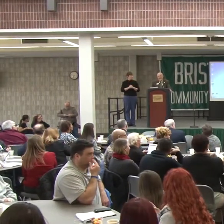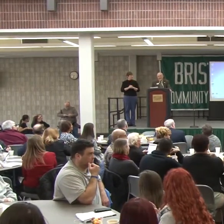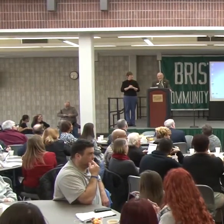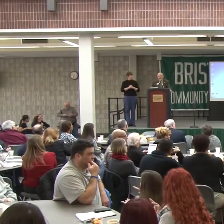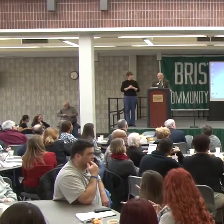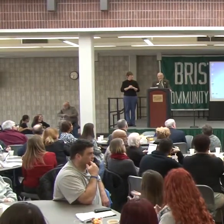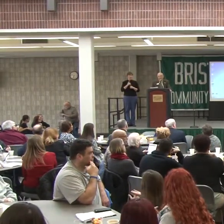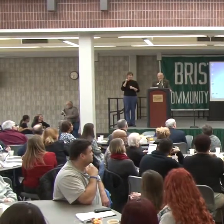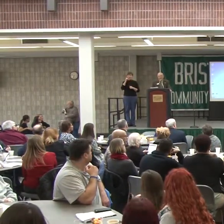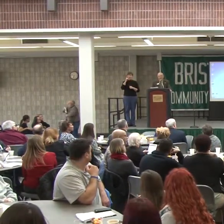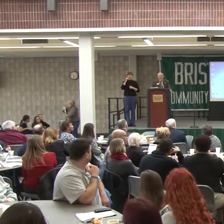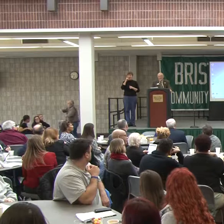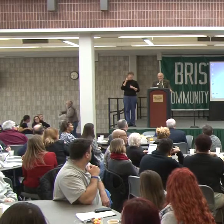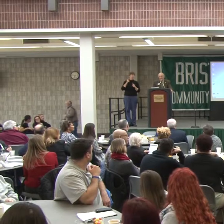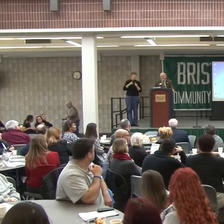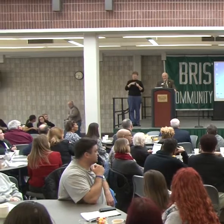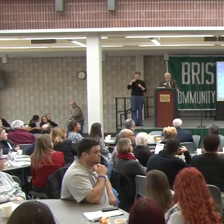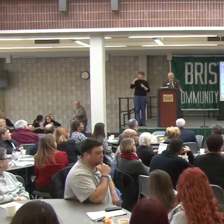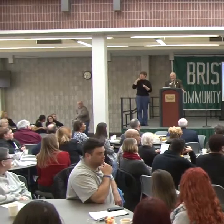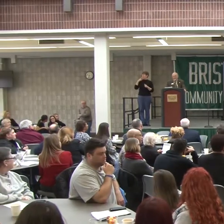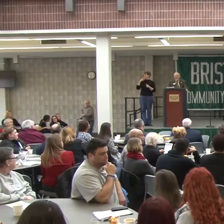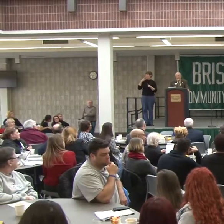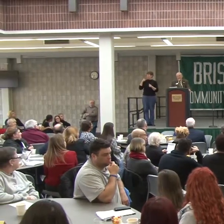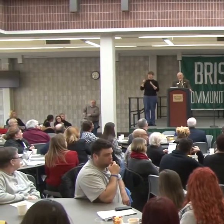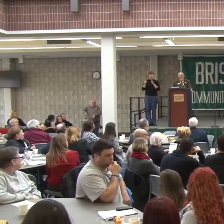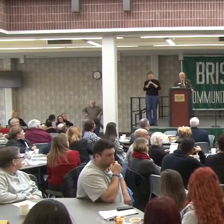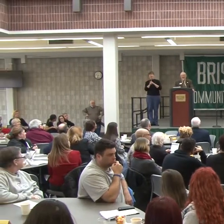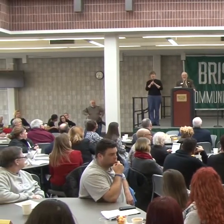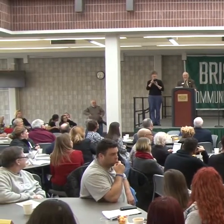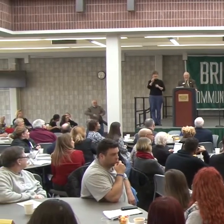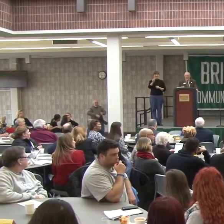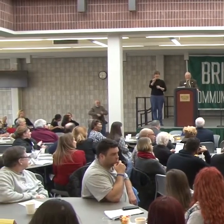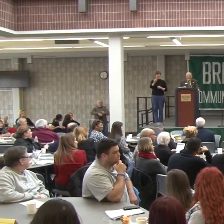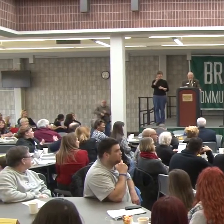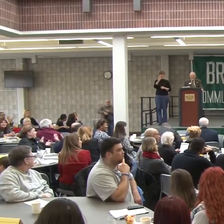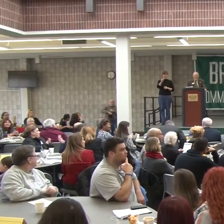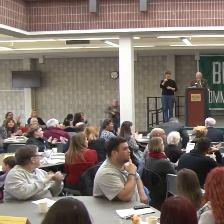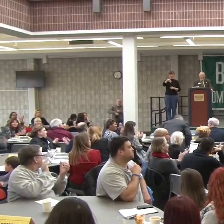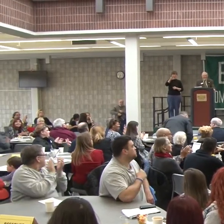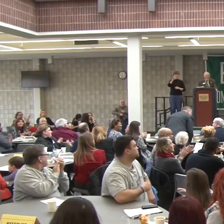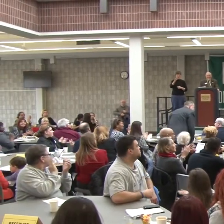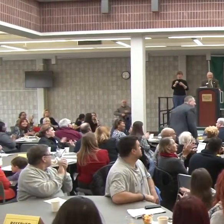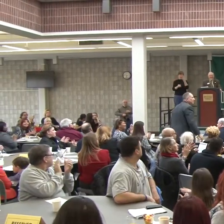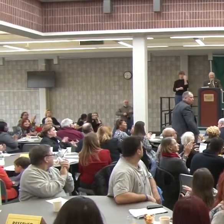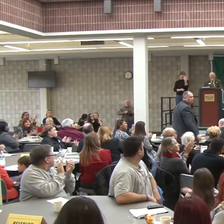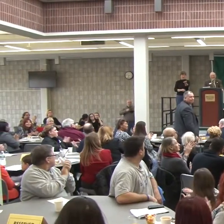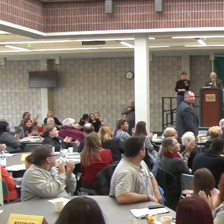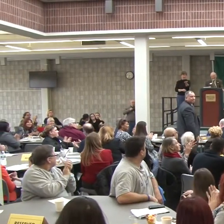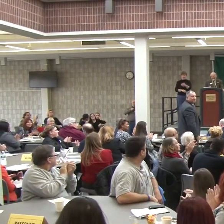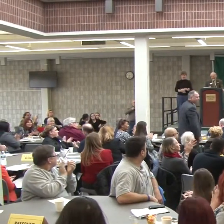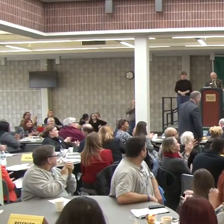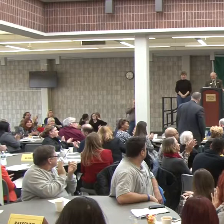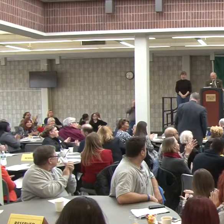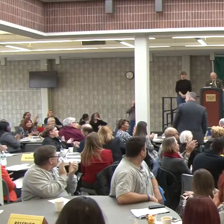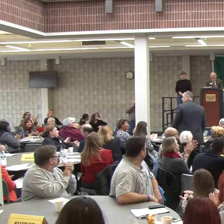And I think making his first public appearance, the district attorney, Tom Quinn. There's the district attorney.